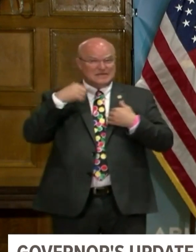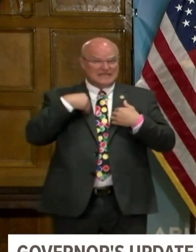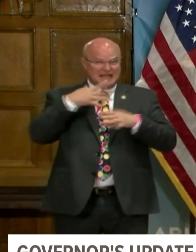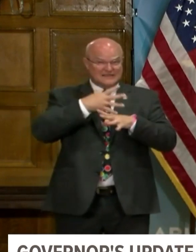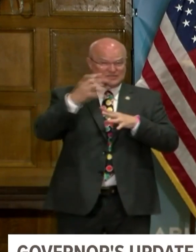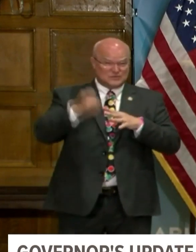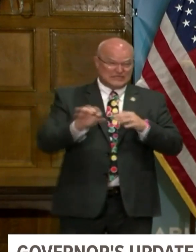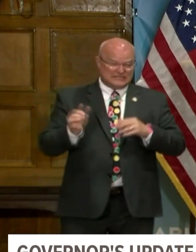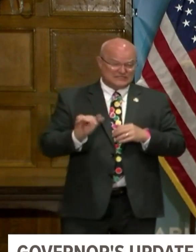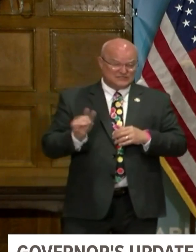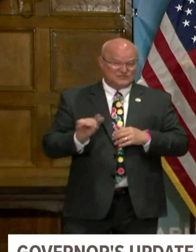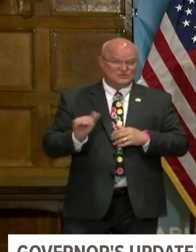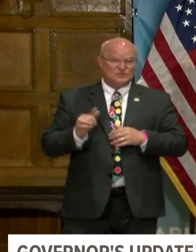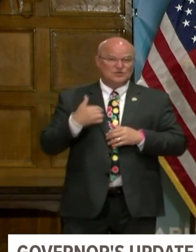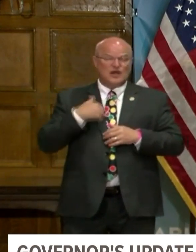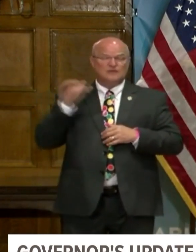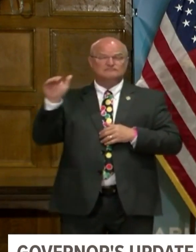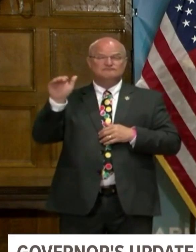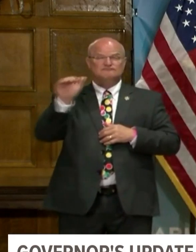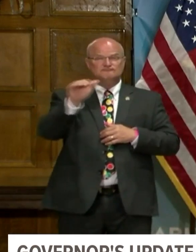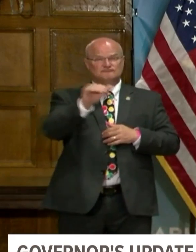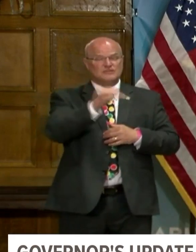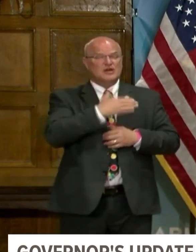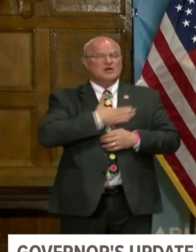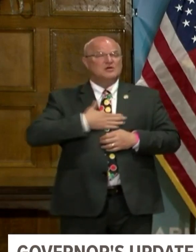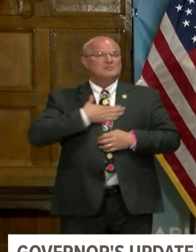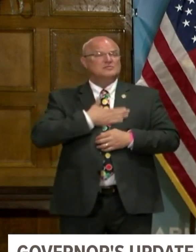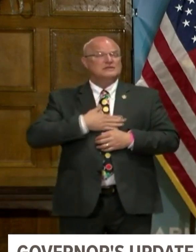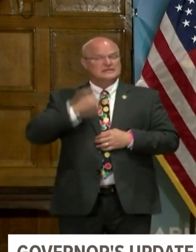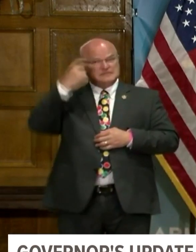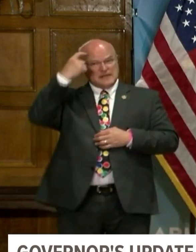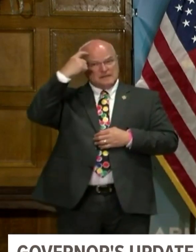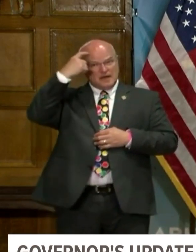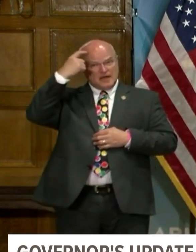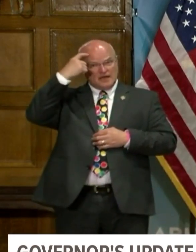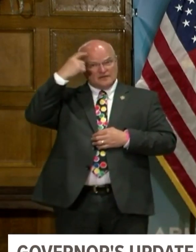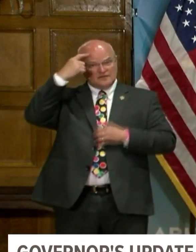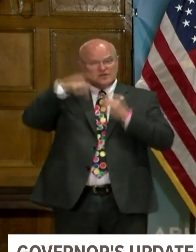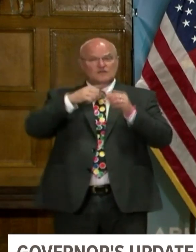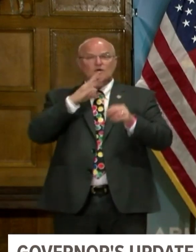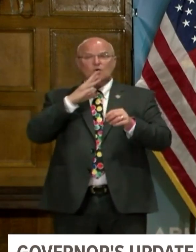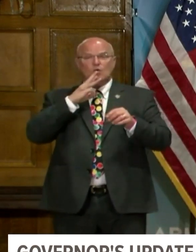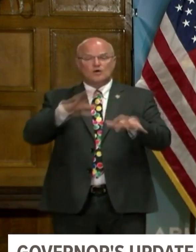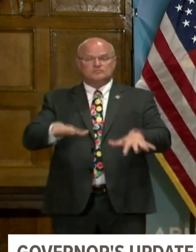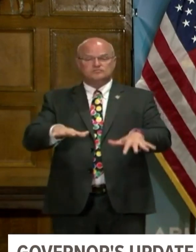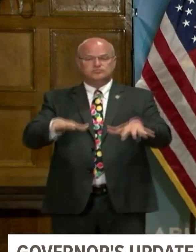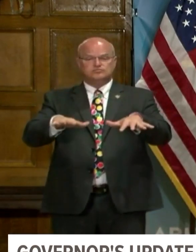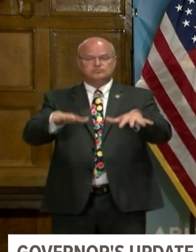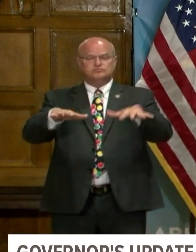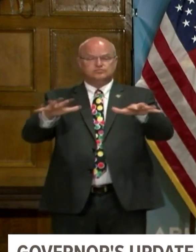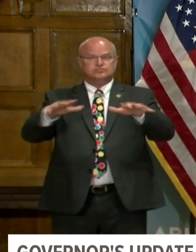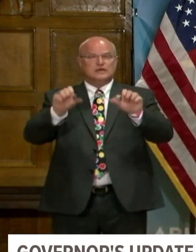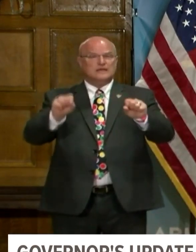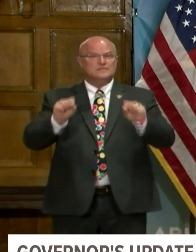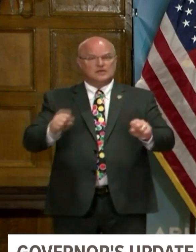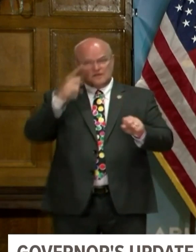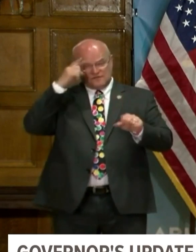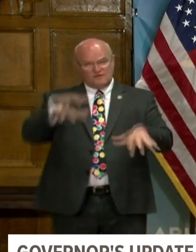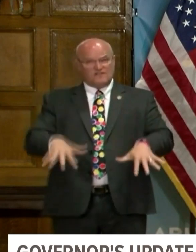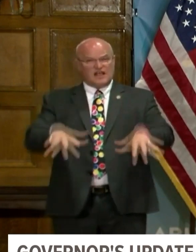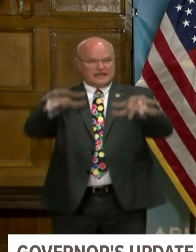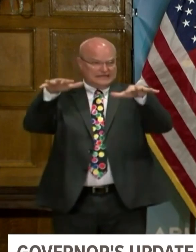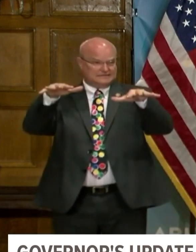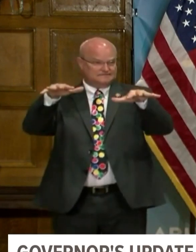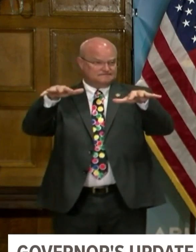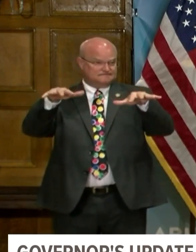to have this weekend, I want to remind everyone to please be mindful of water levels and the potential for